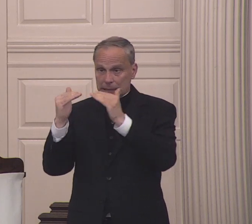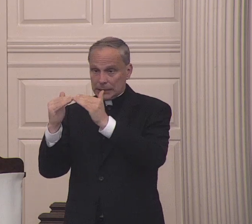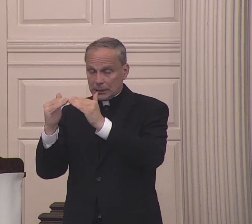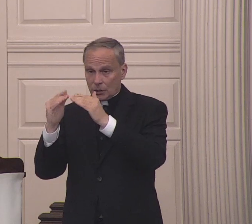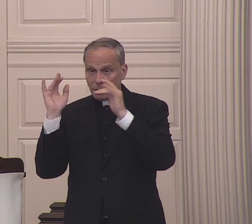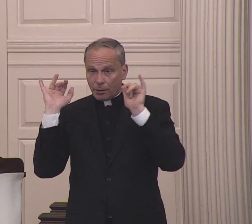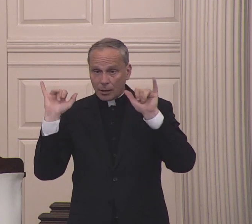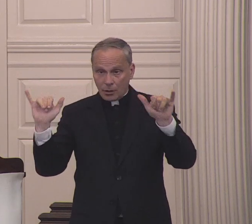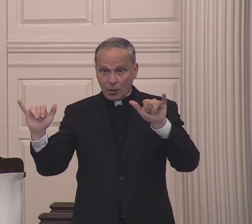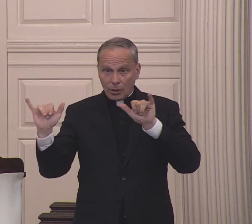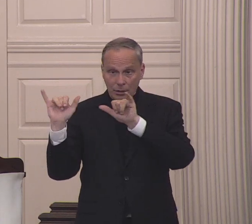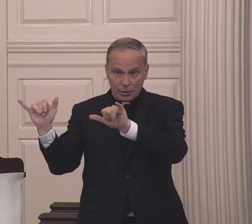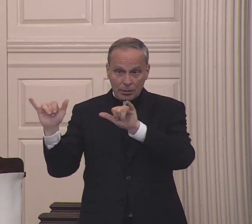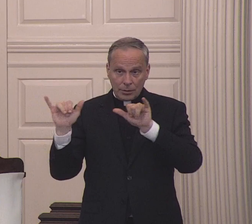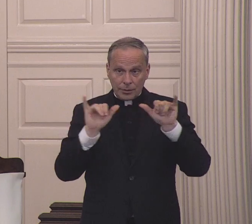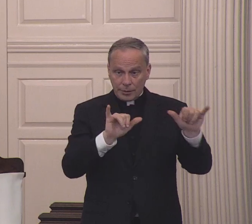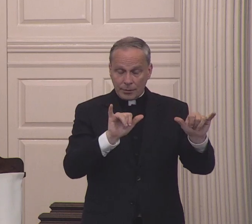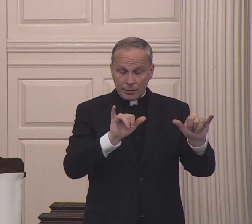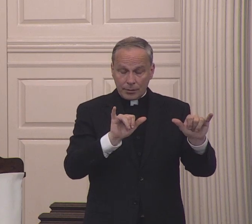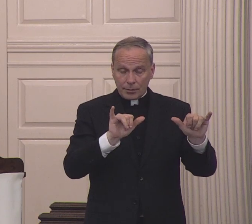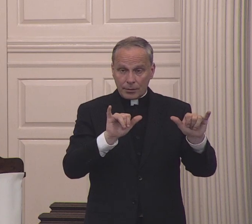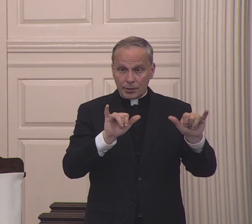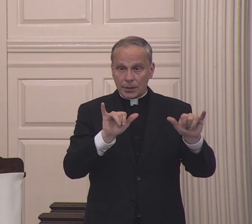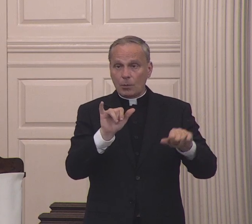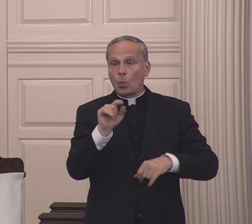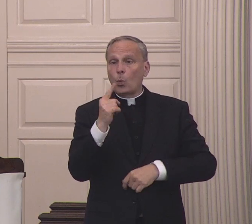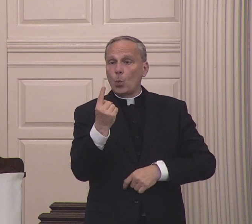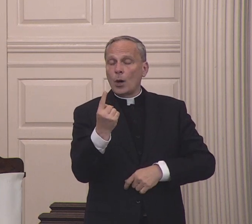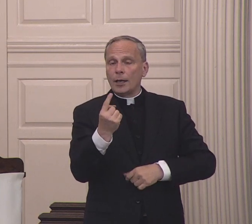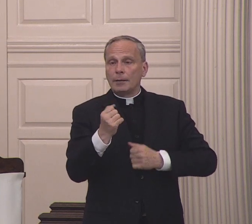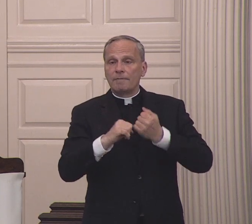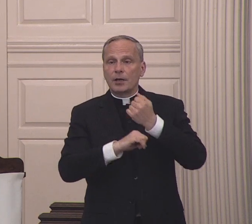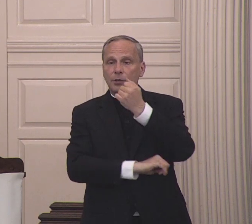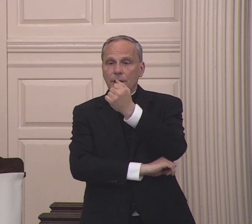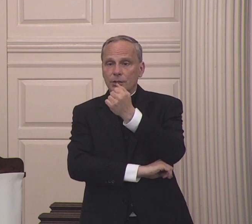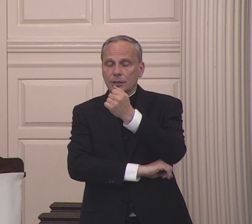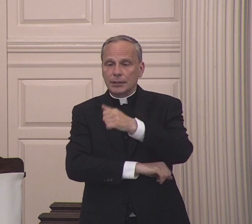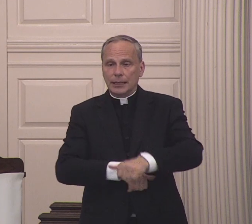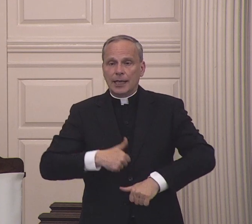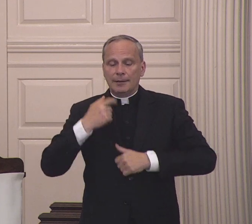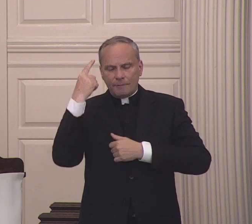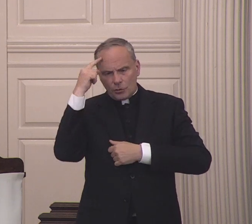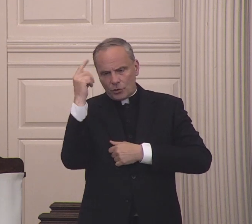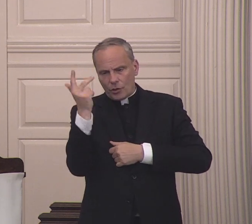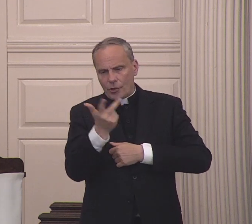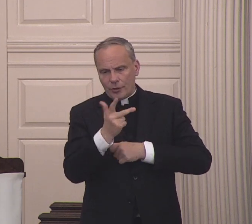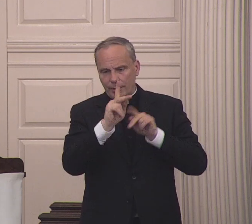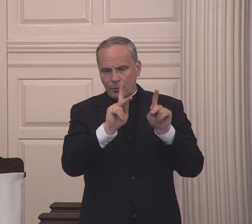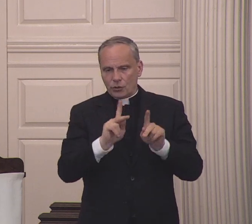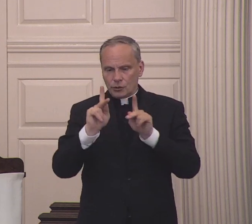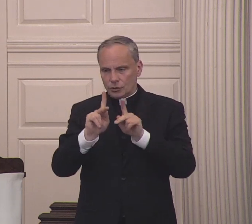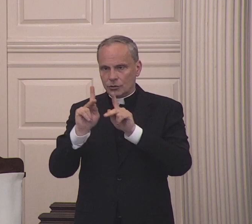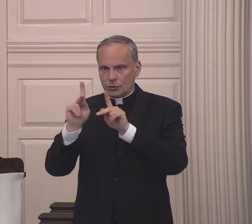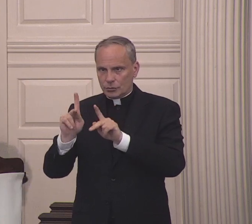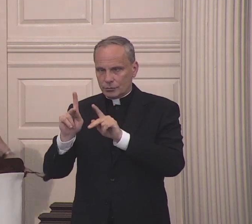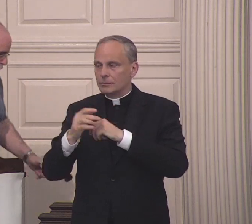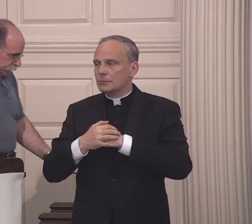co-eternal, co-substantial. This is our God, as revealed